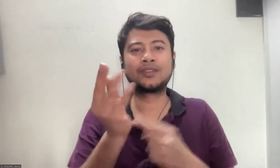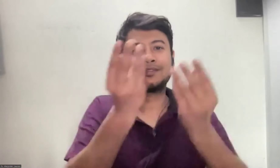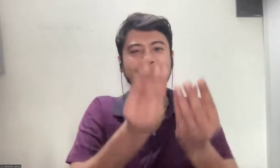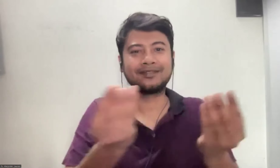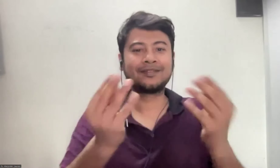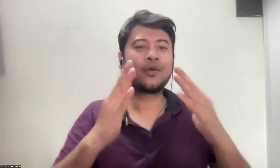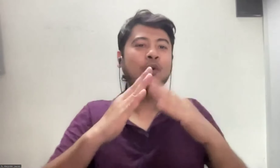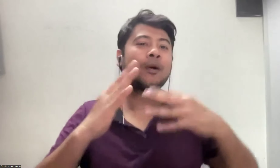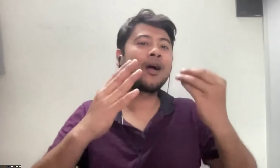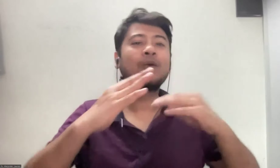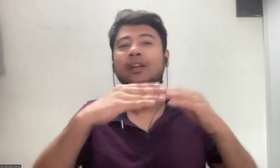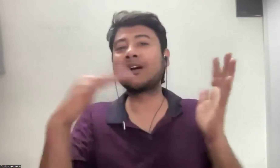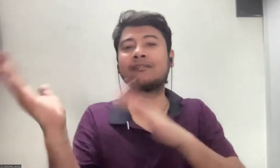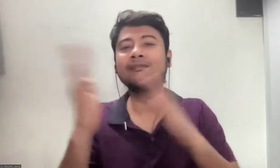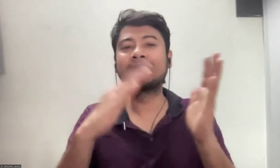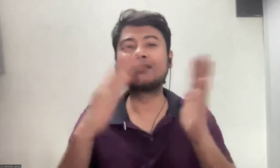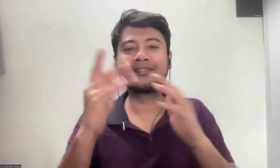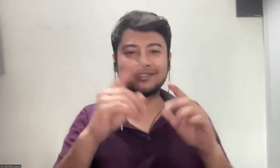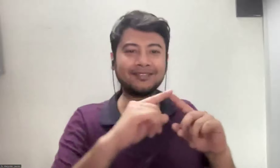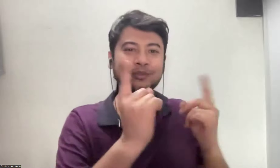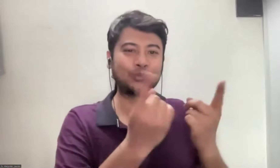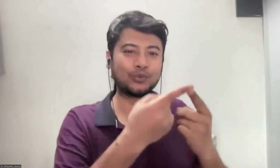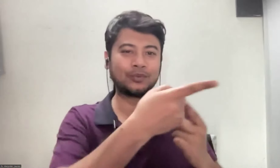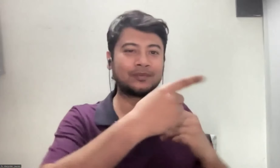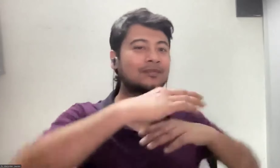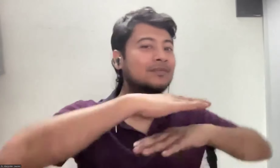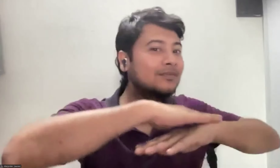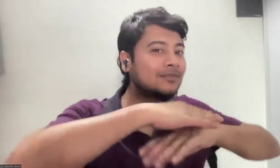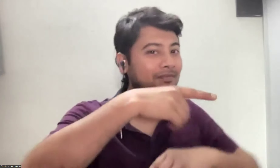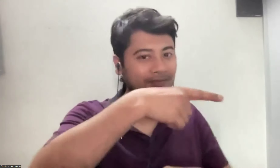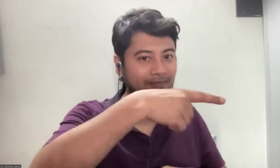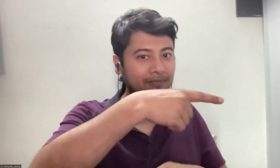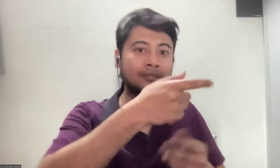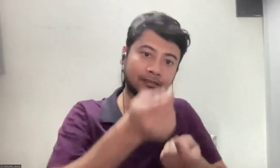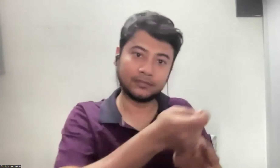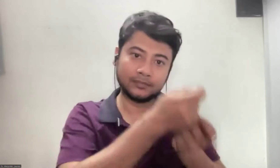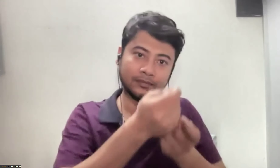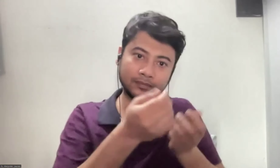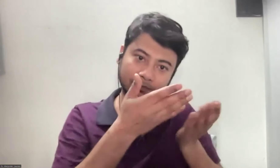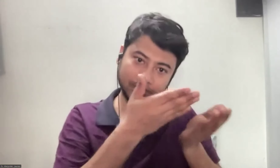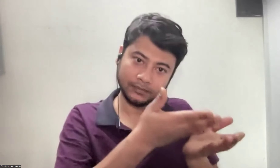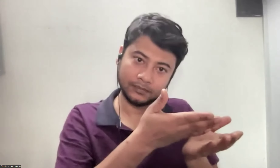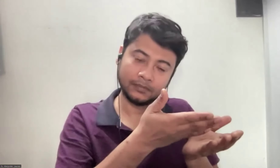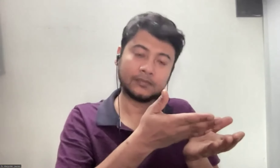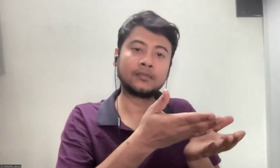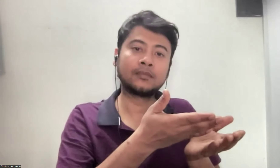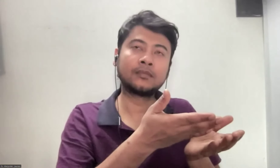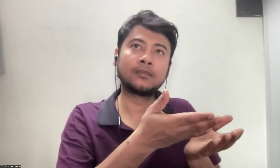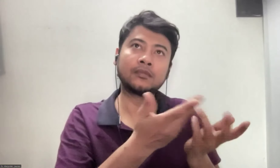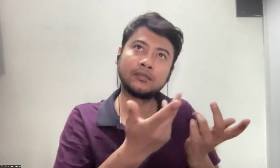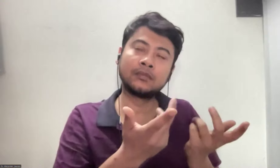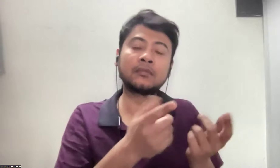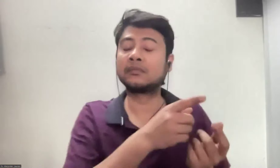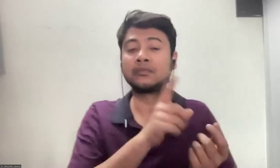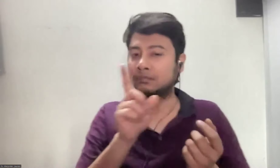And comfortably, you should do aarti standing there. So it depends on how your setting of your own house is there.